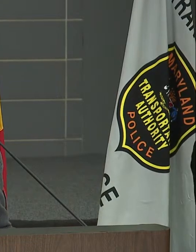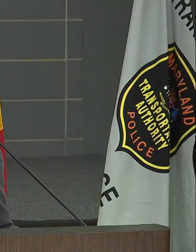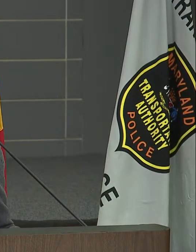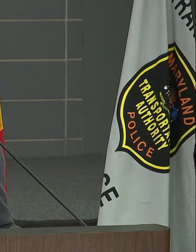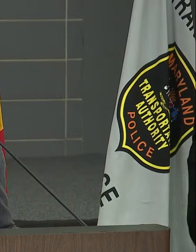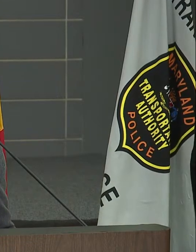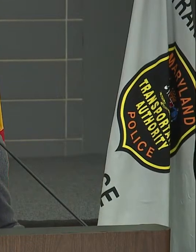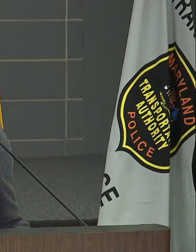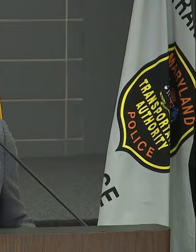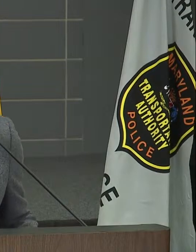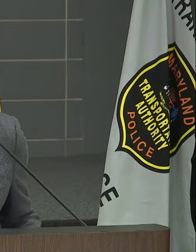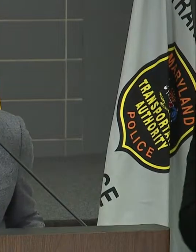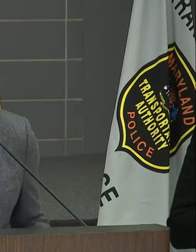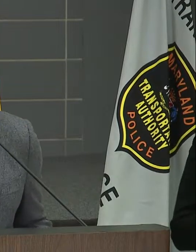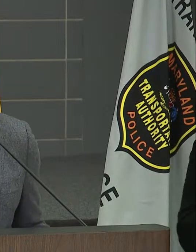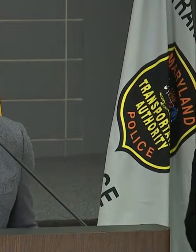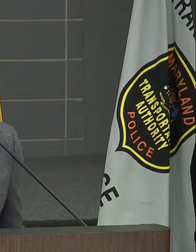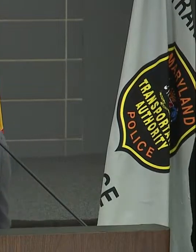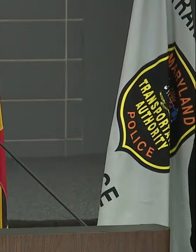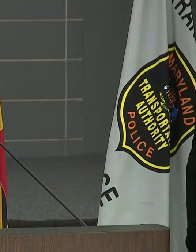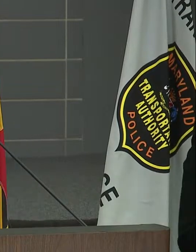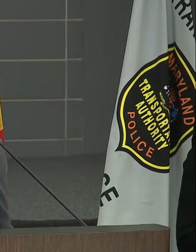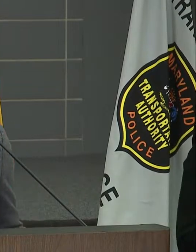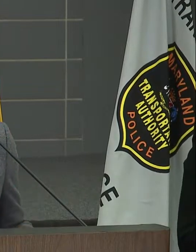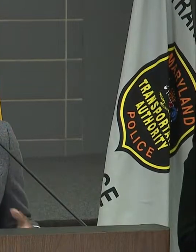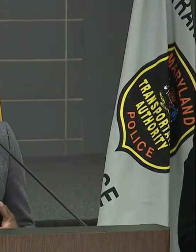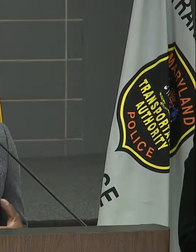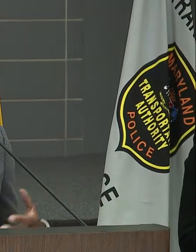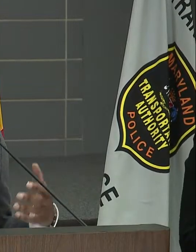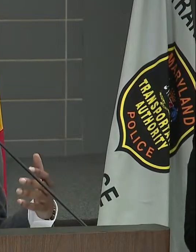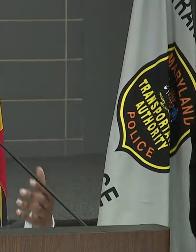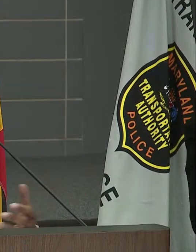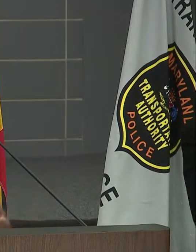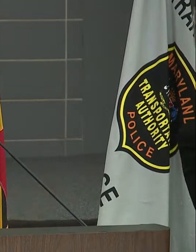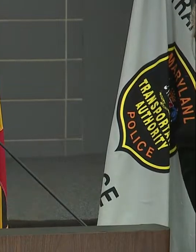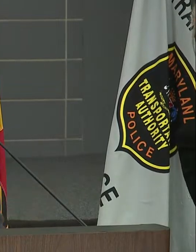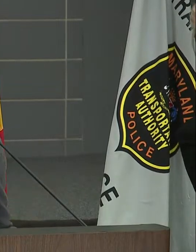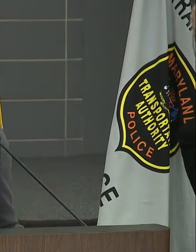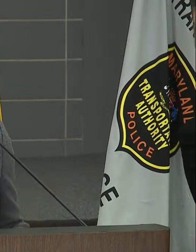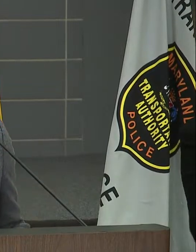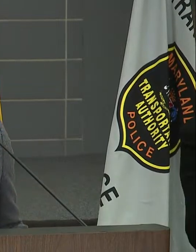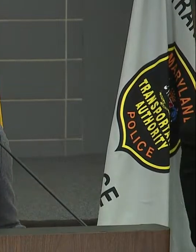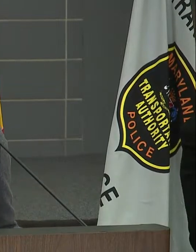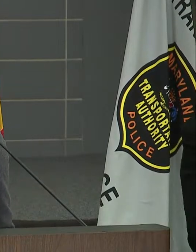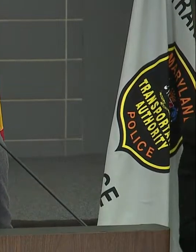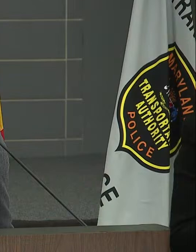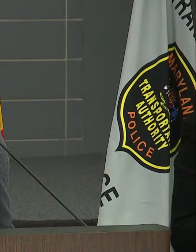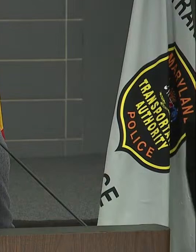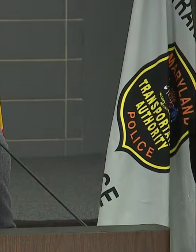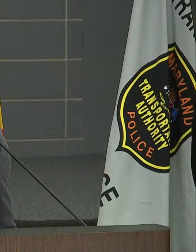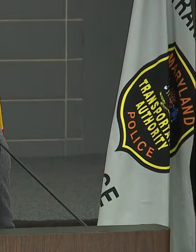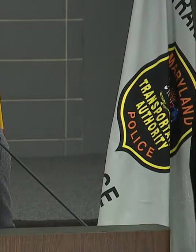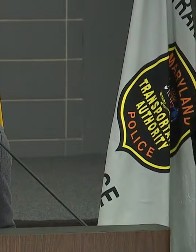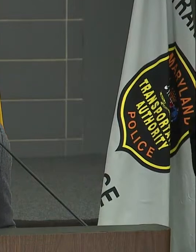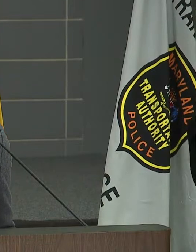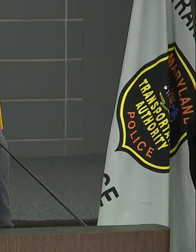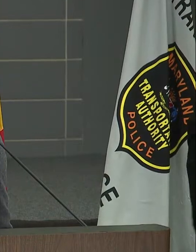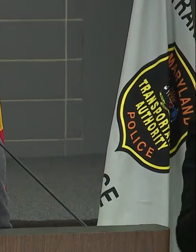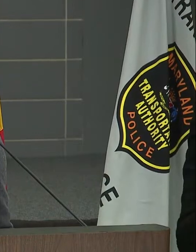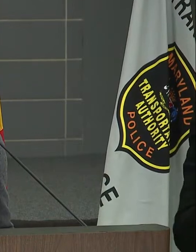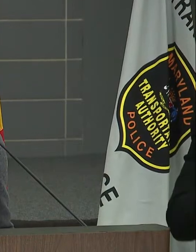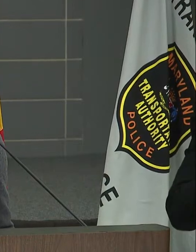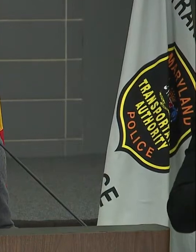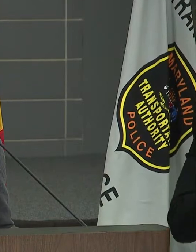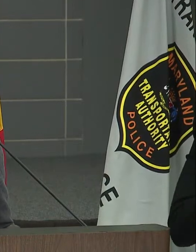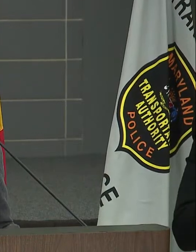America. Major private investment and public support will expand the capacity along the water and the railways, creating thousands